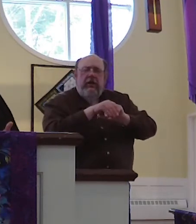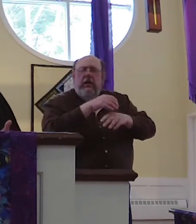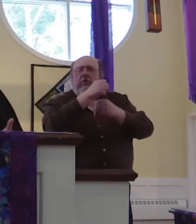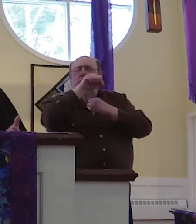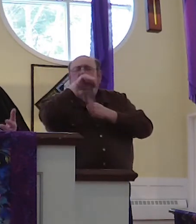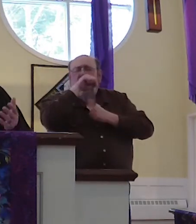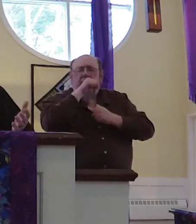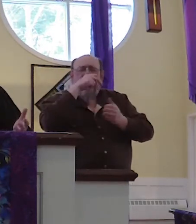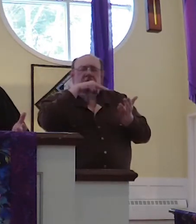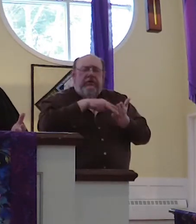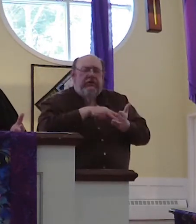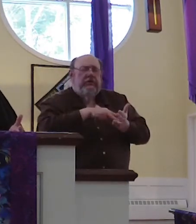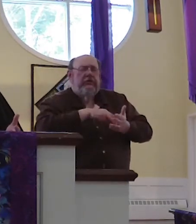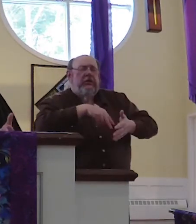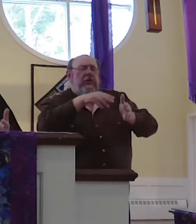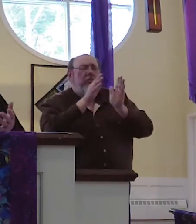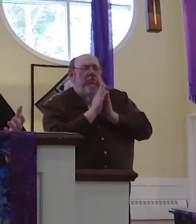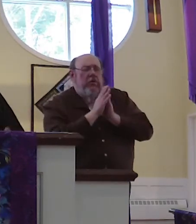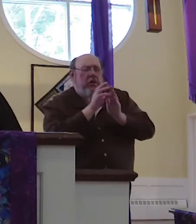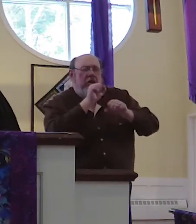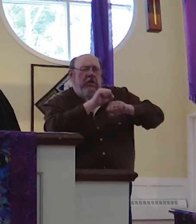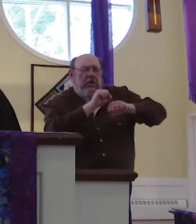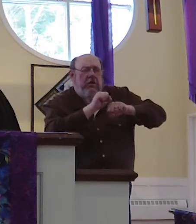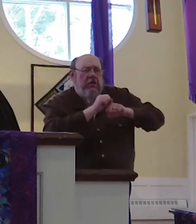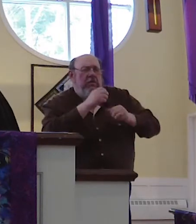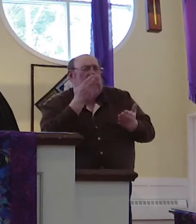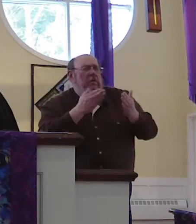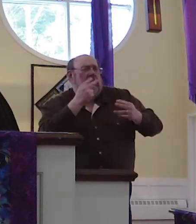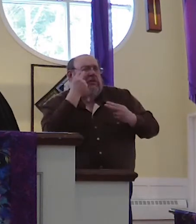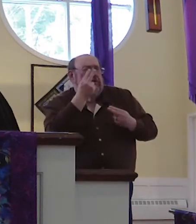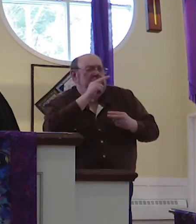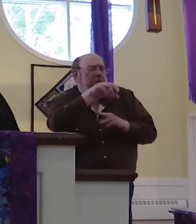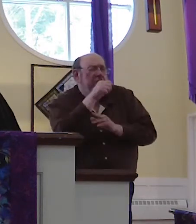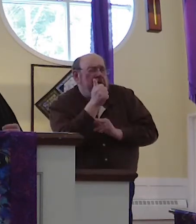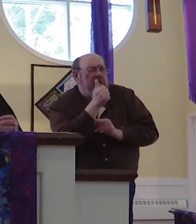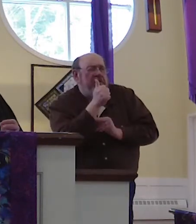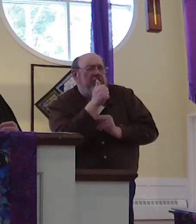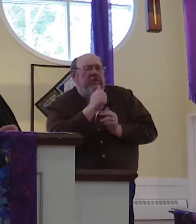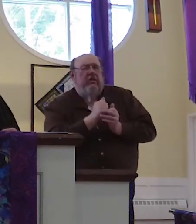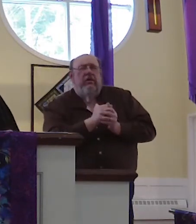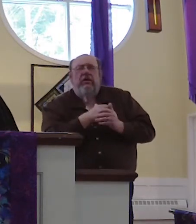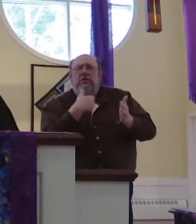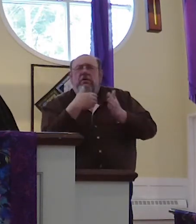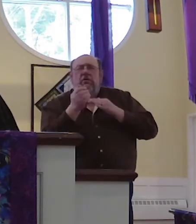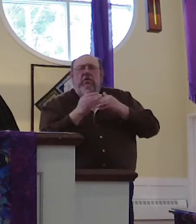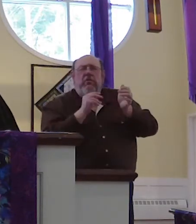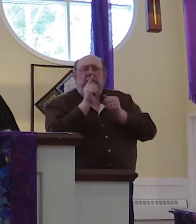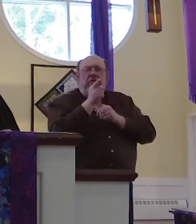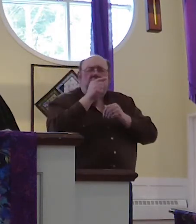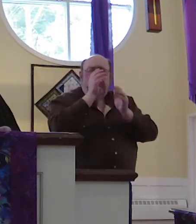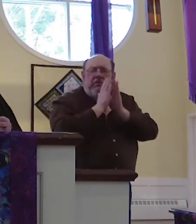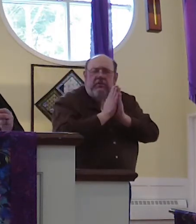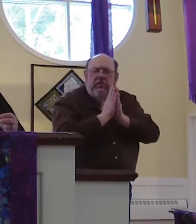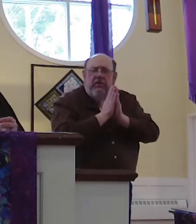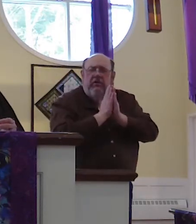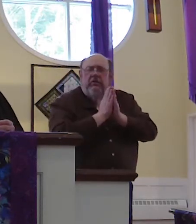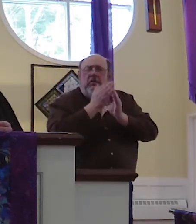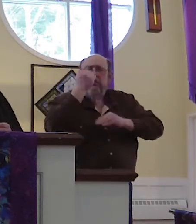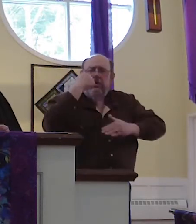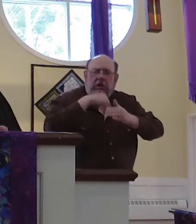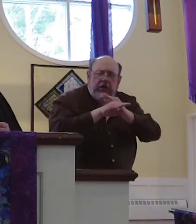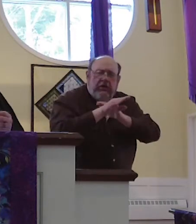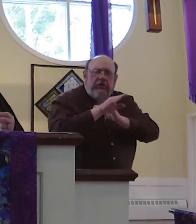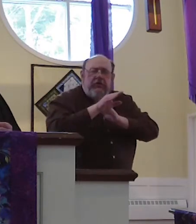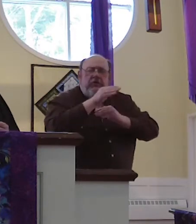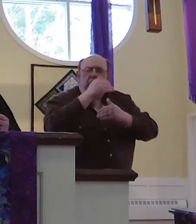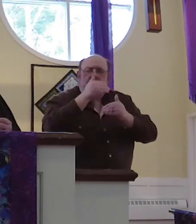the synagogues and at the street corners so that they may be seen by others. But whenever you pray, go into your room and shut